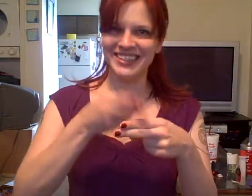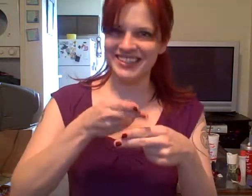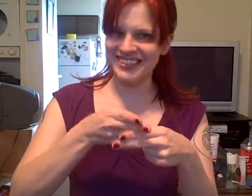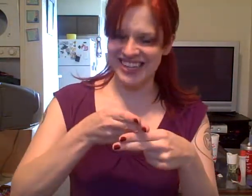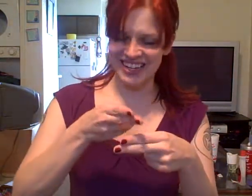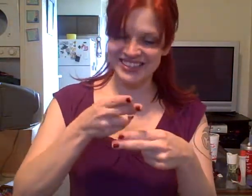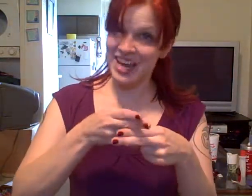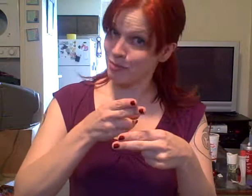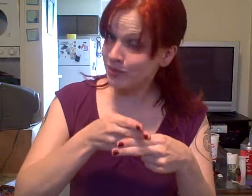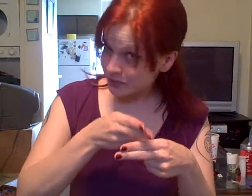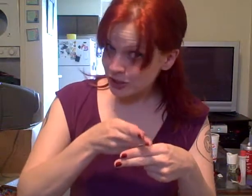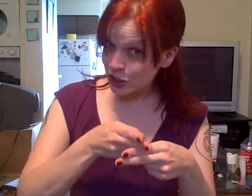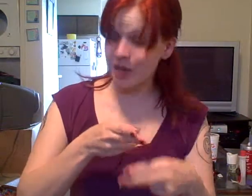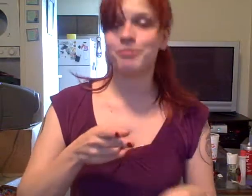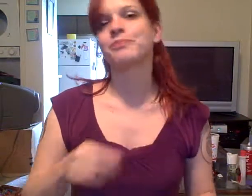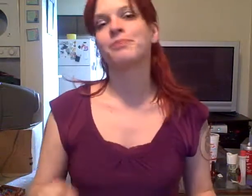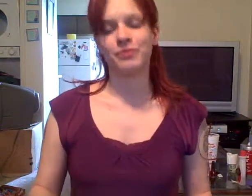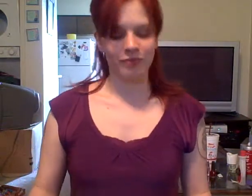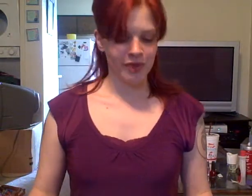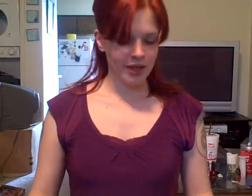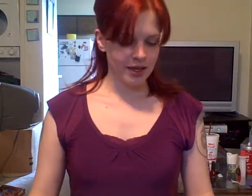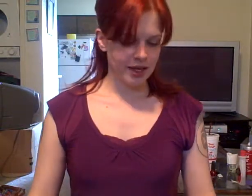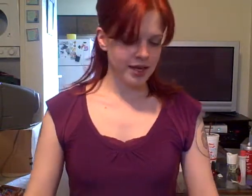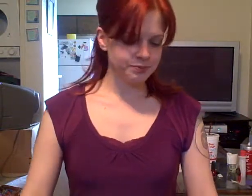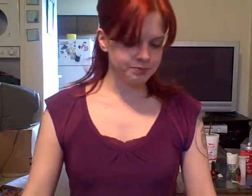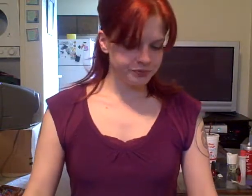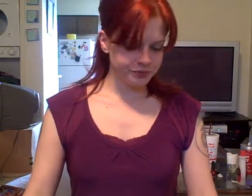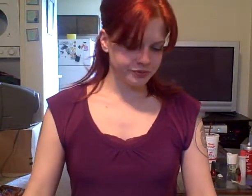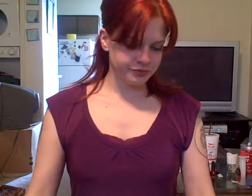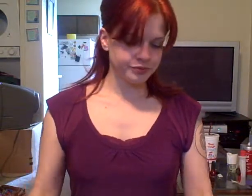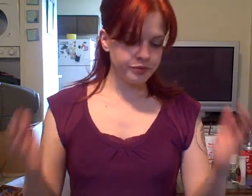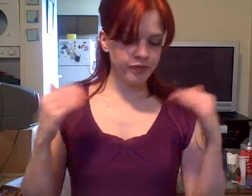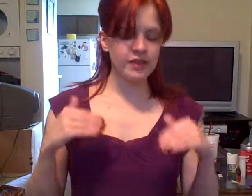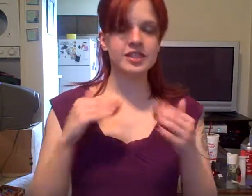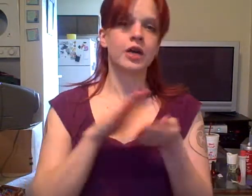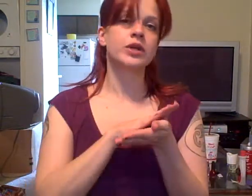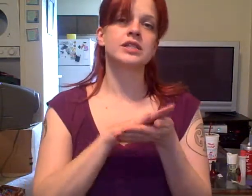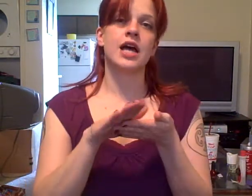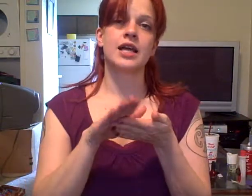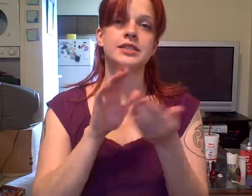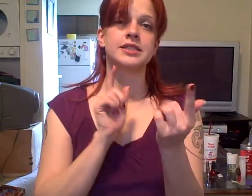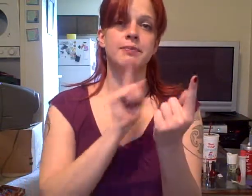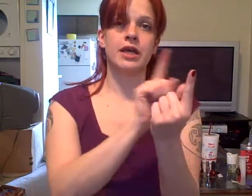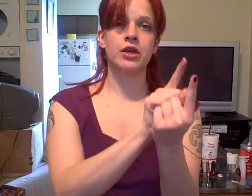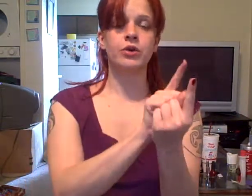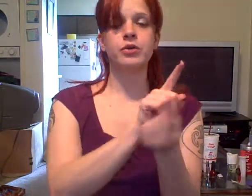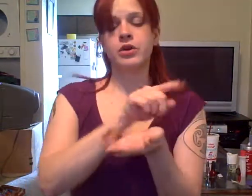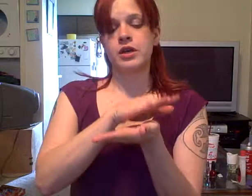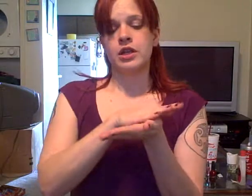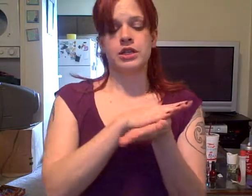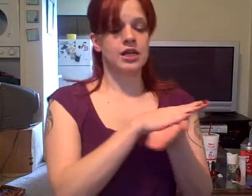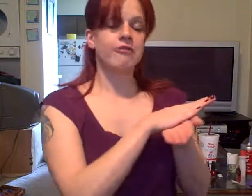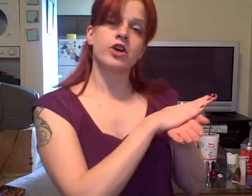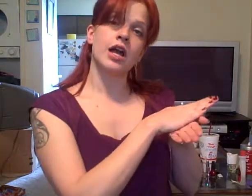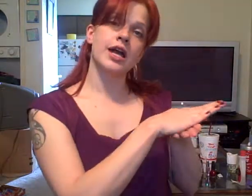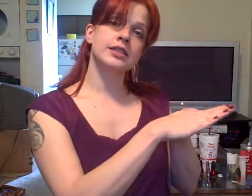and sign name. What's your name? Okay. The second one is nice to meet you. The sign for